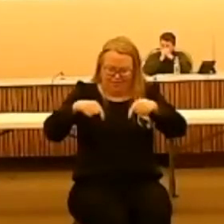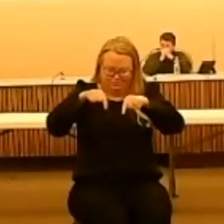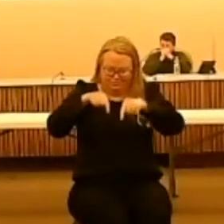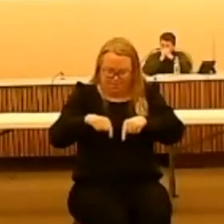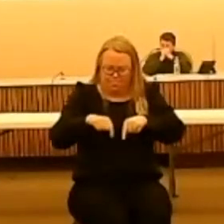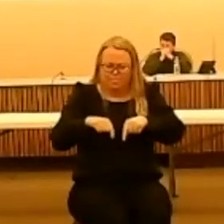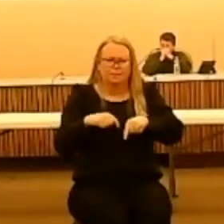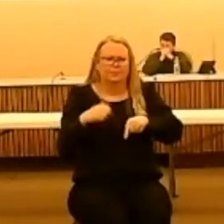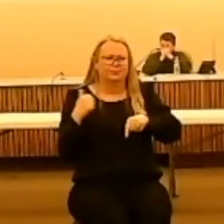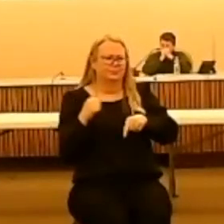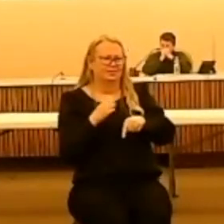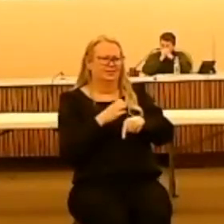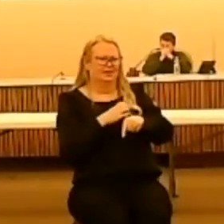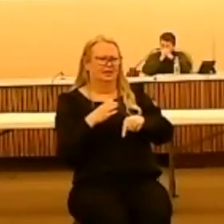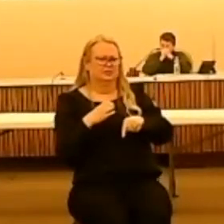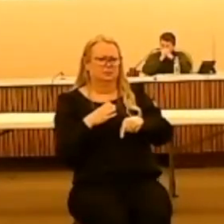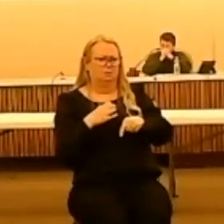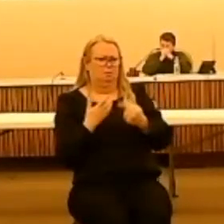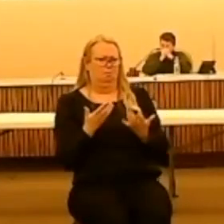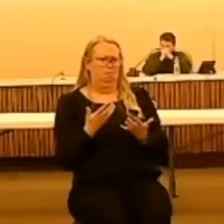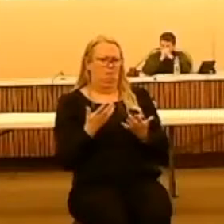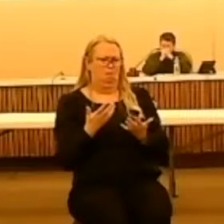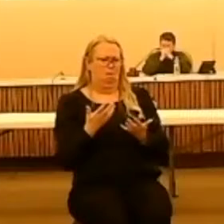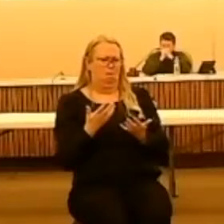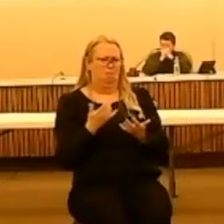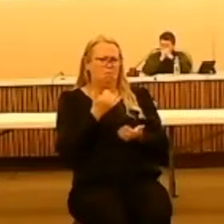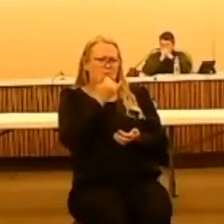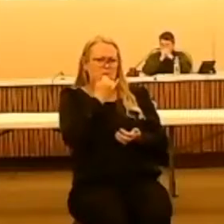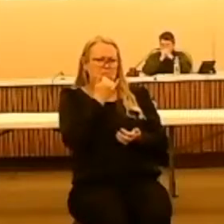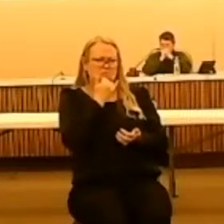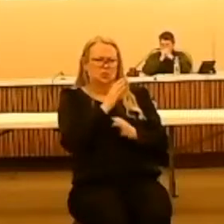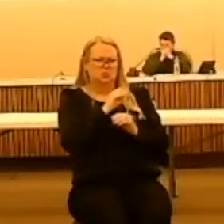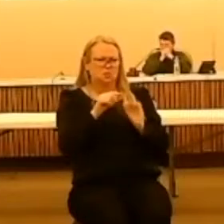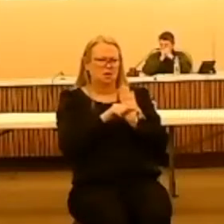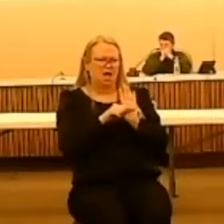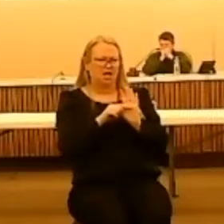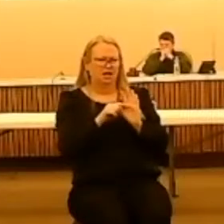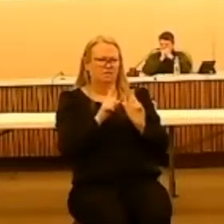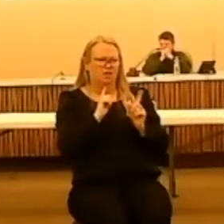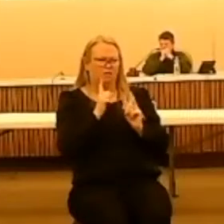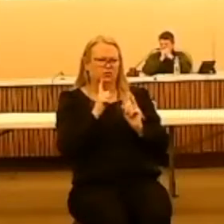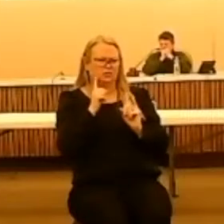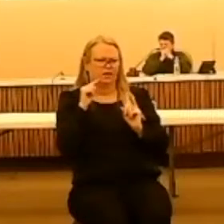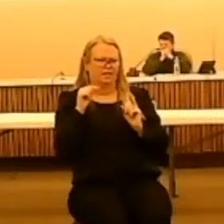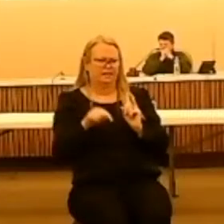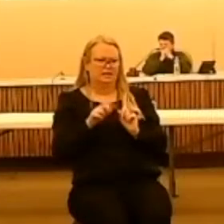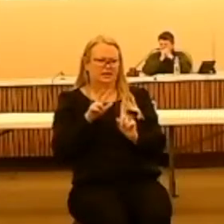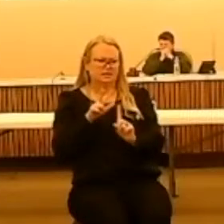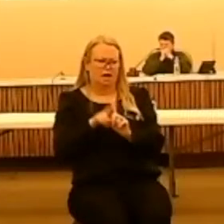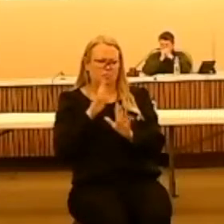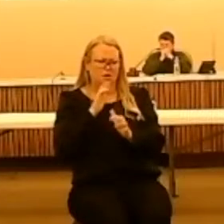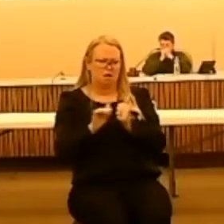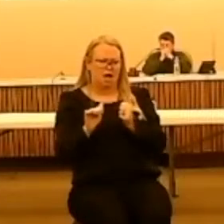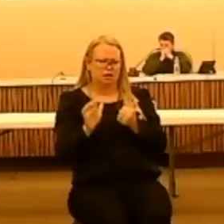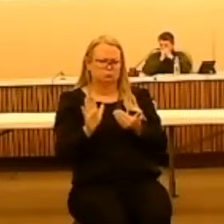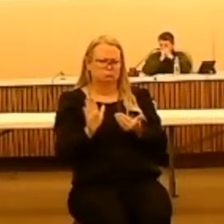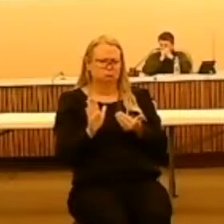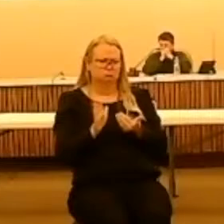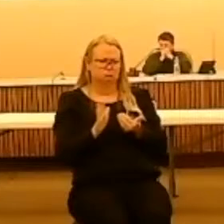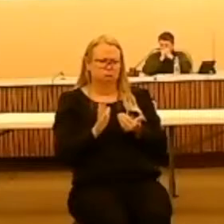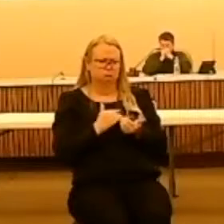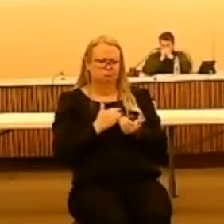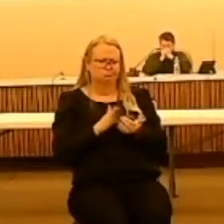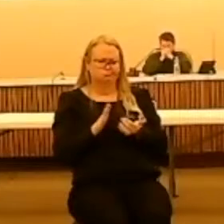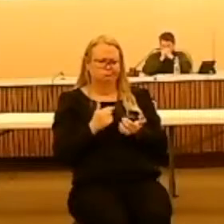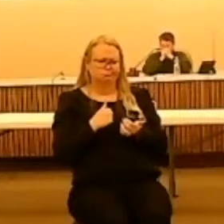for you to let me know, I don't see a negative to this. So I don't either. In tabling it or whatever, I guess I just want to understand,